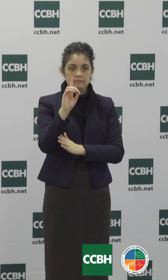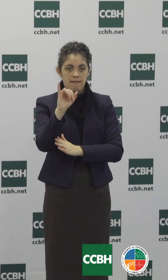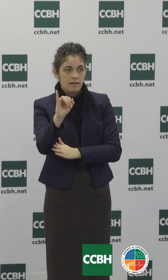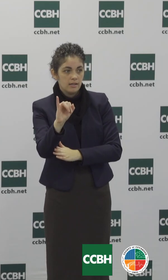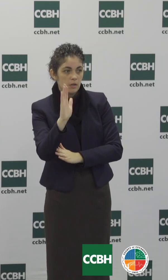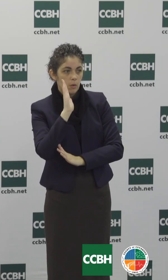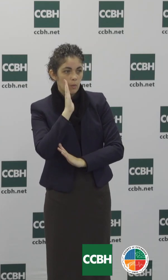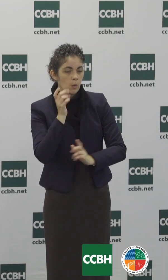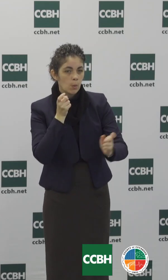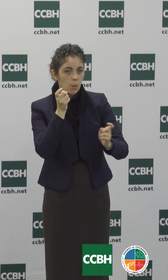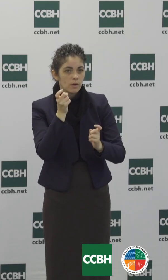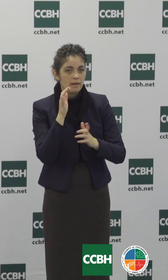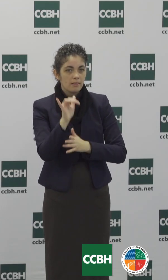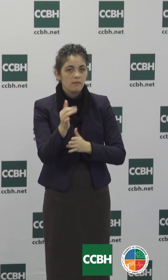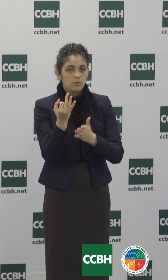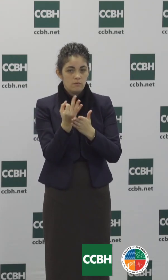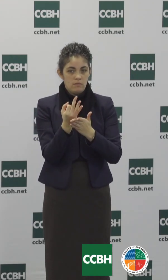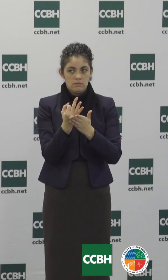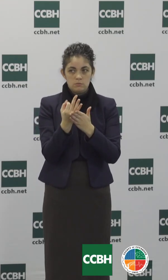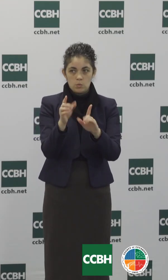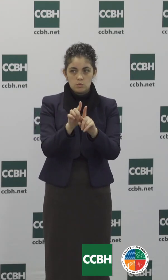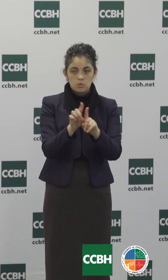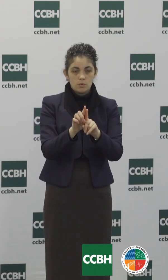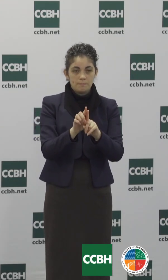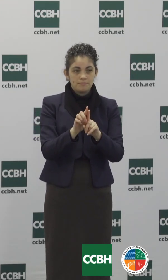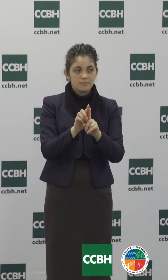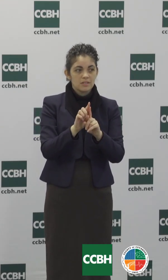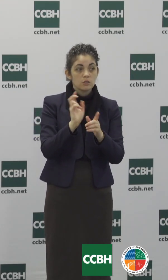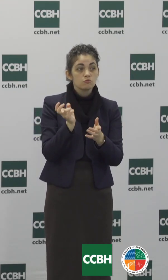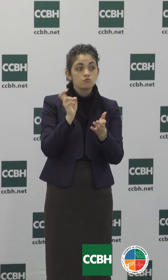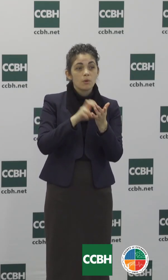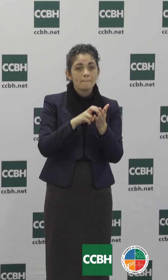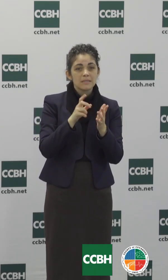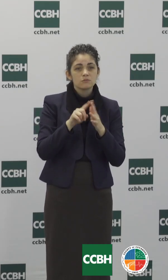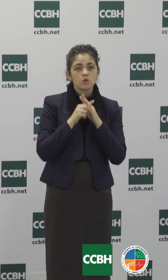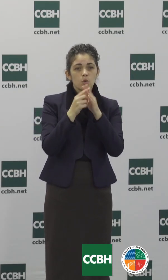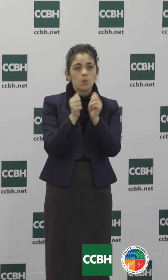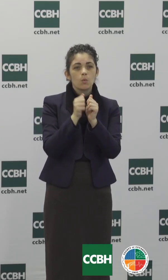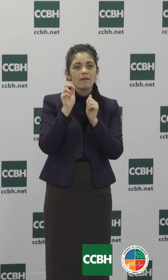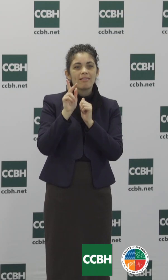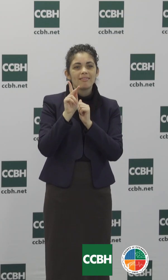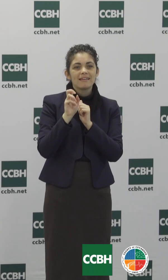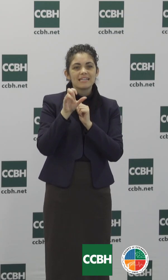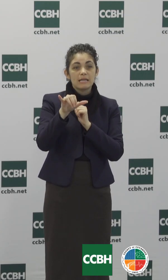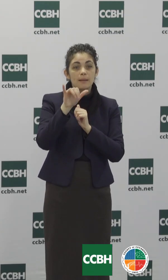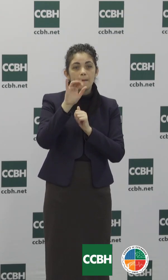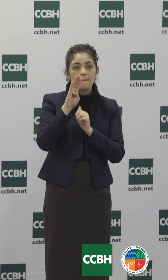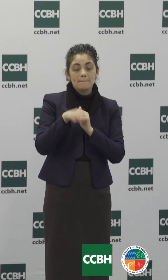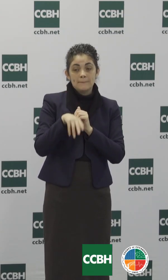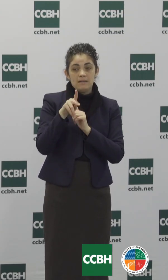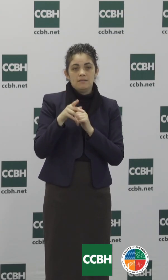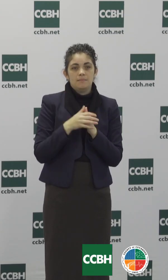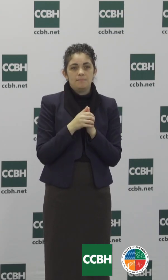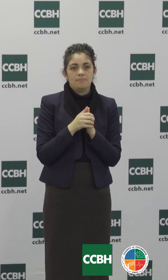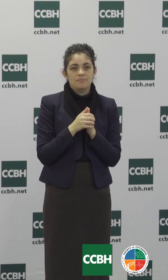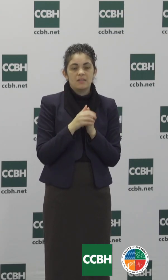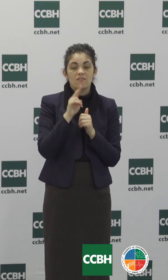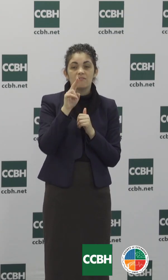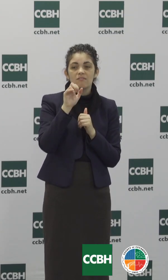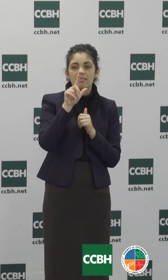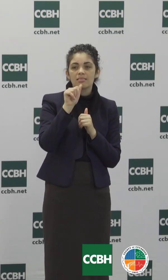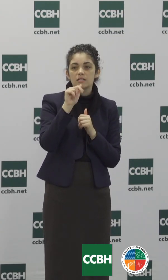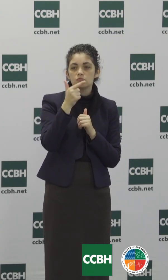which will coordinate the fund. Jumpstart, in partnership with the Key Bank Foundation. Village